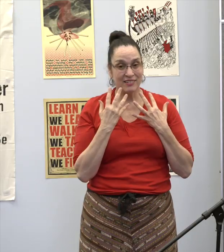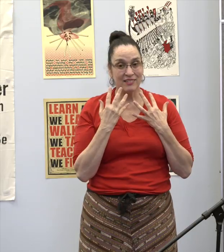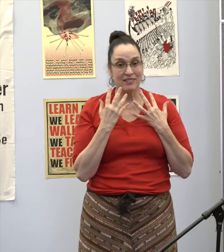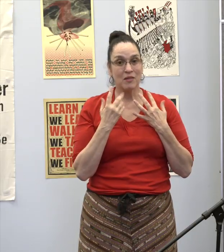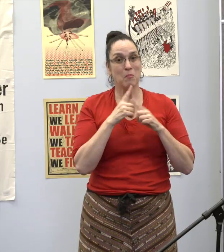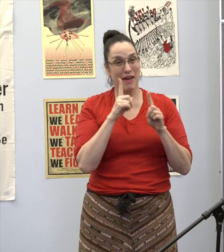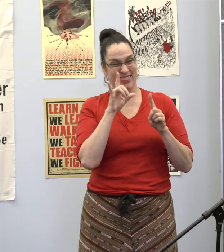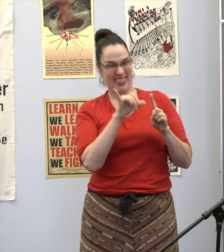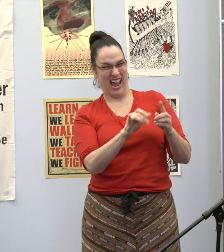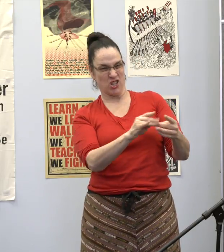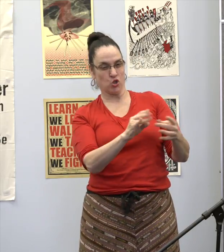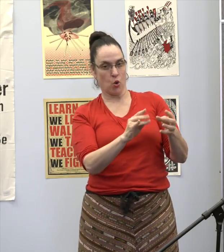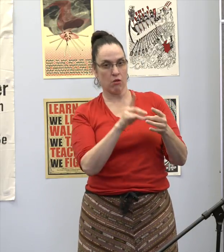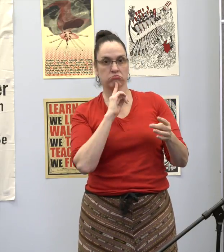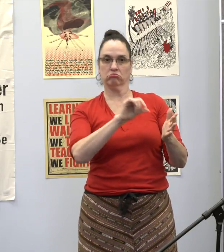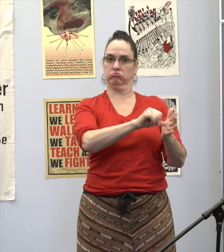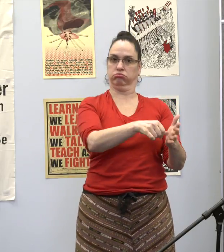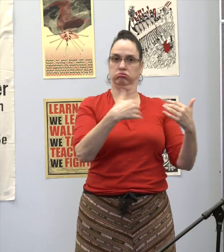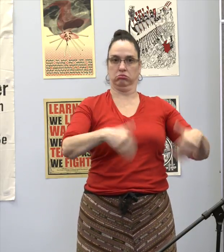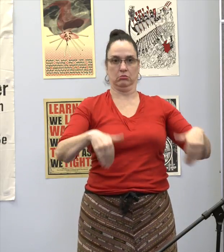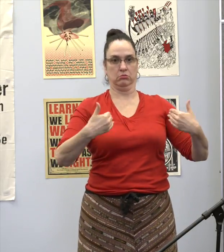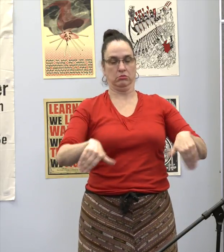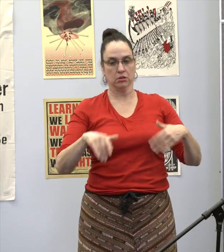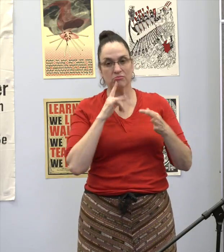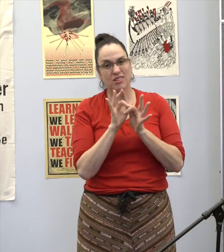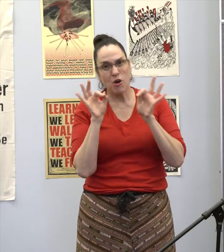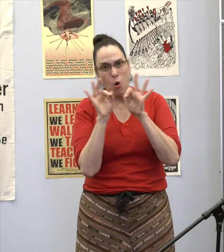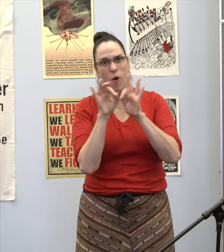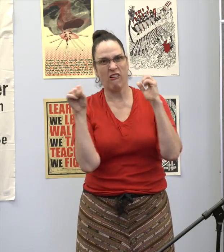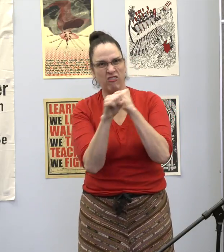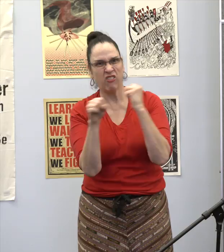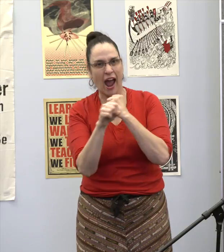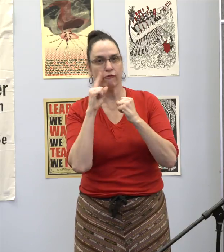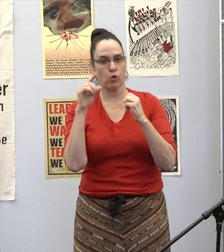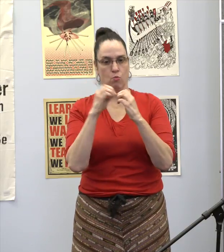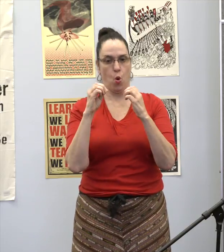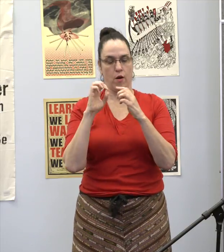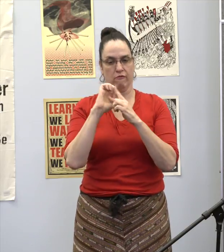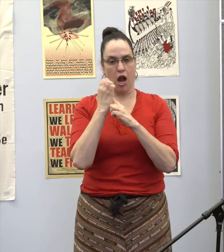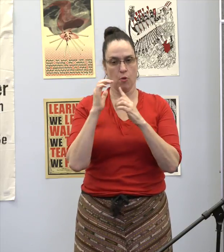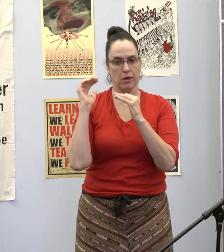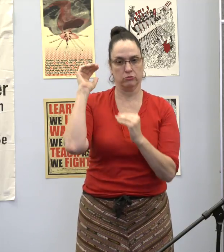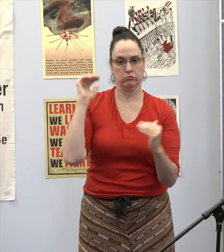of parable of why it's so important to fight for environmental justice in our neighborhood. But